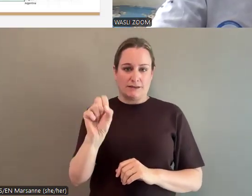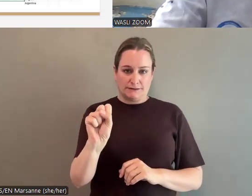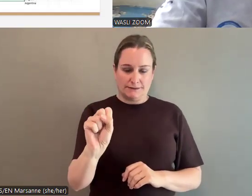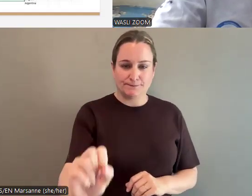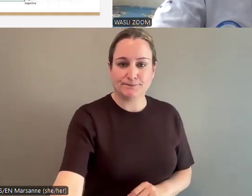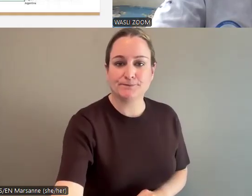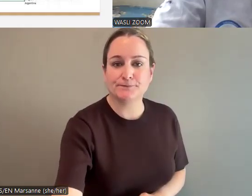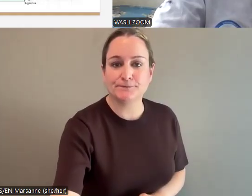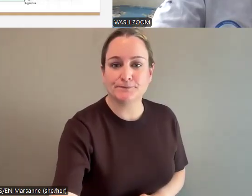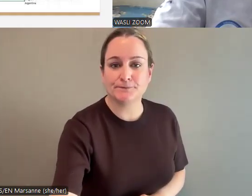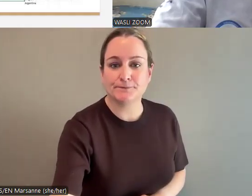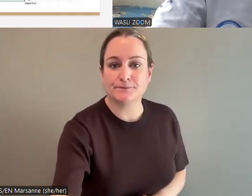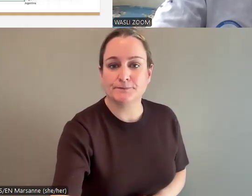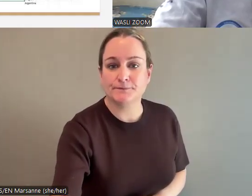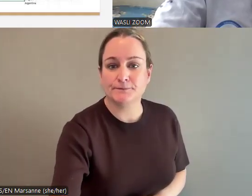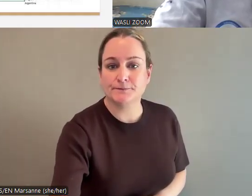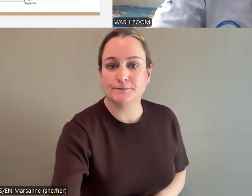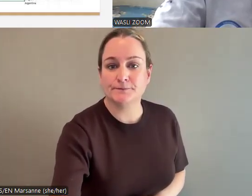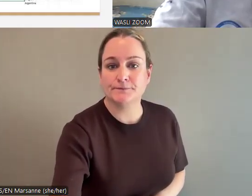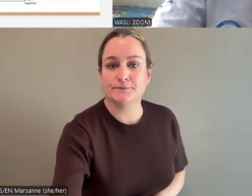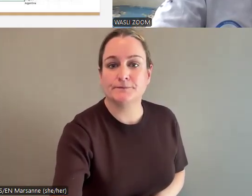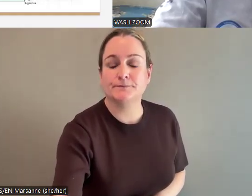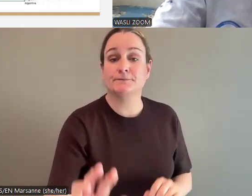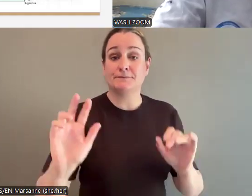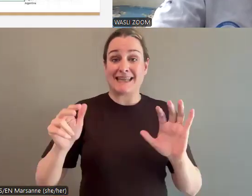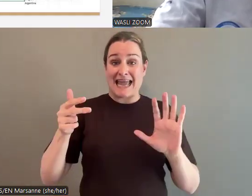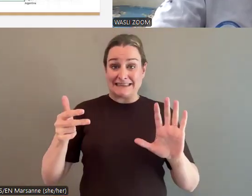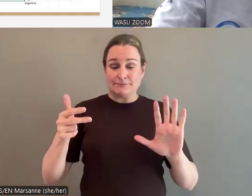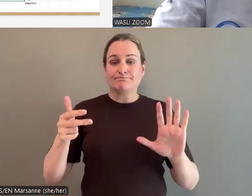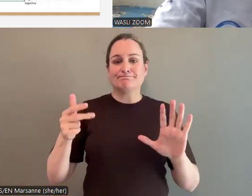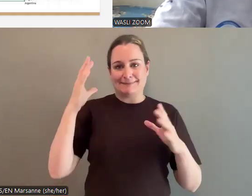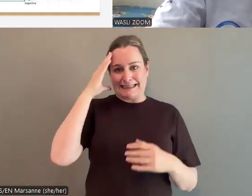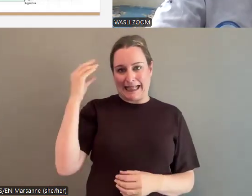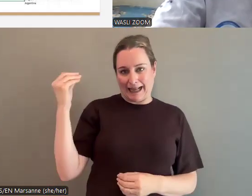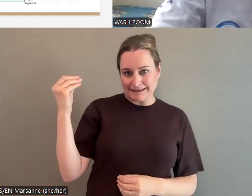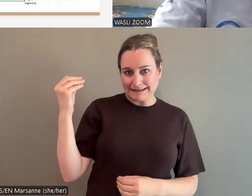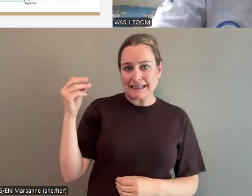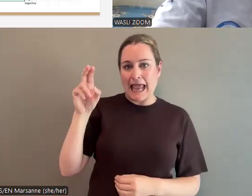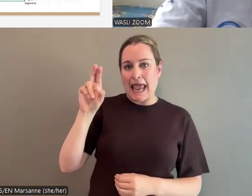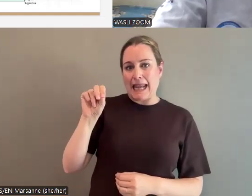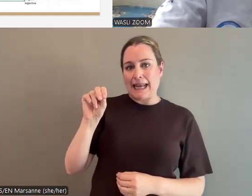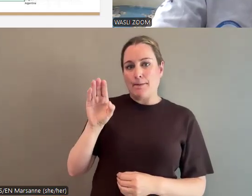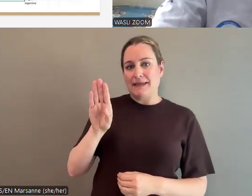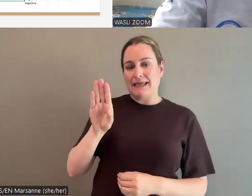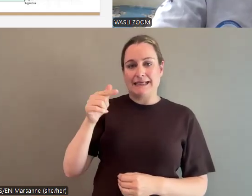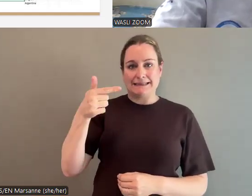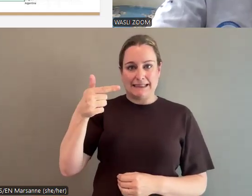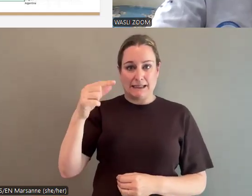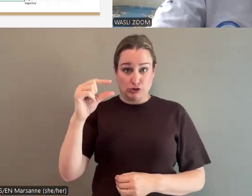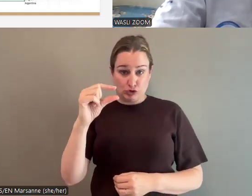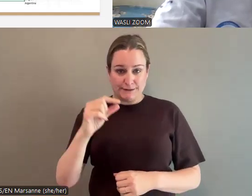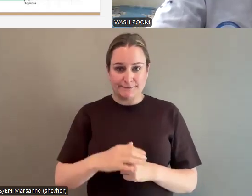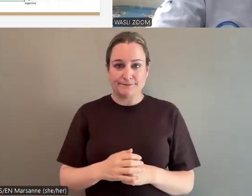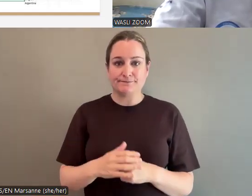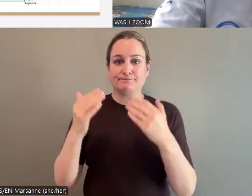date. Next on the list, number 8, is Netherlands. Netherlands have paid their dues up to date. And we